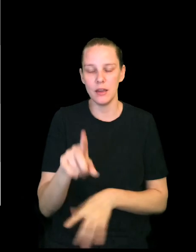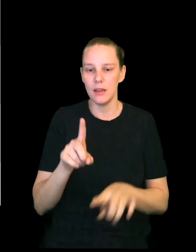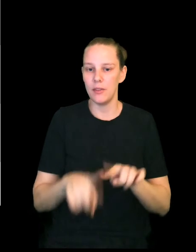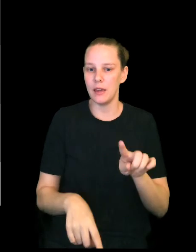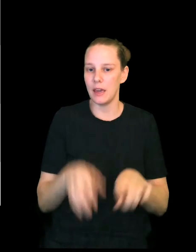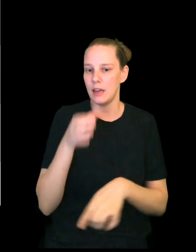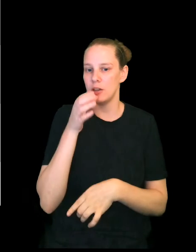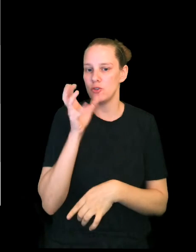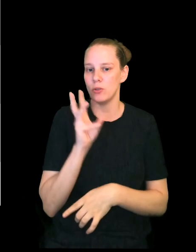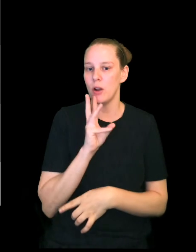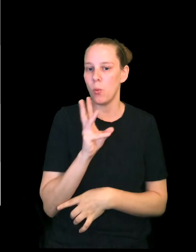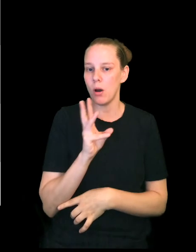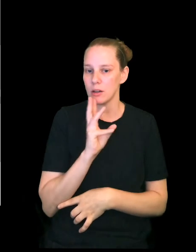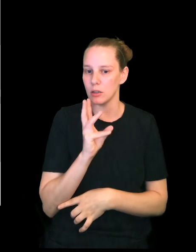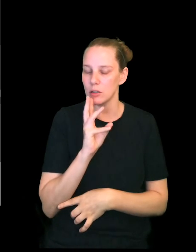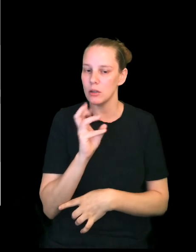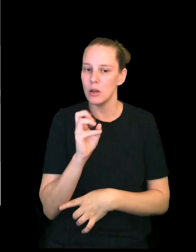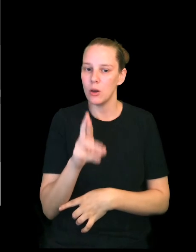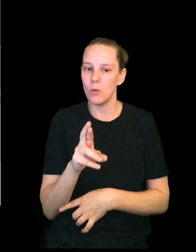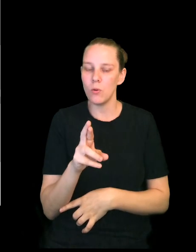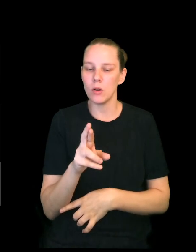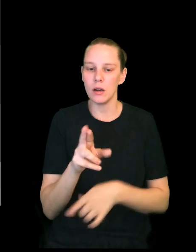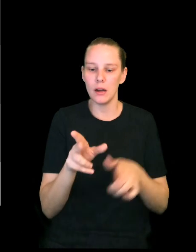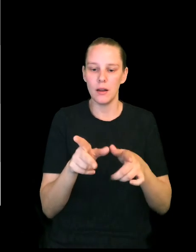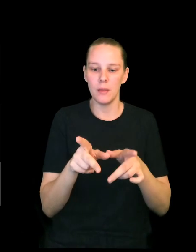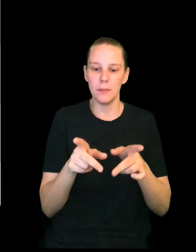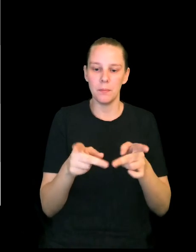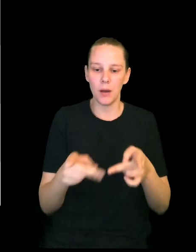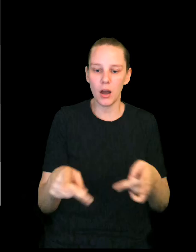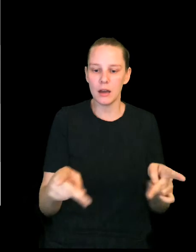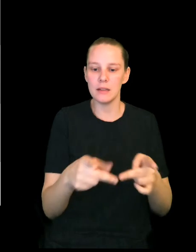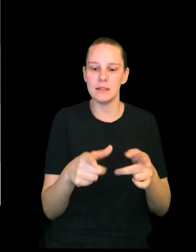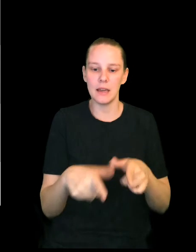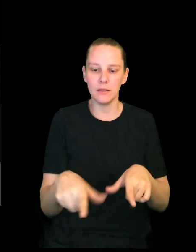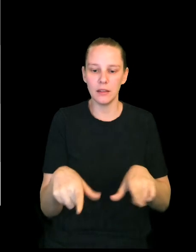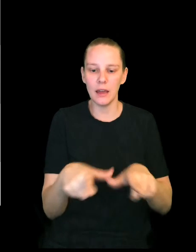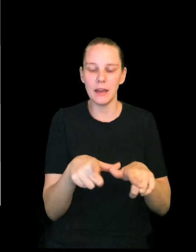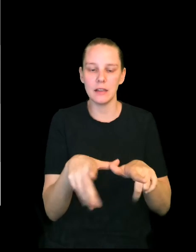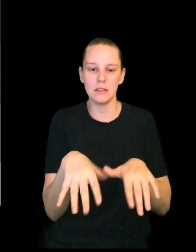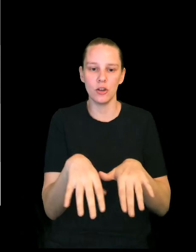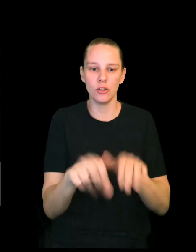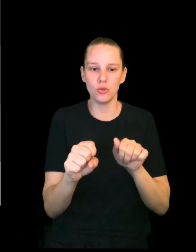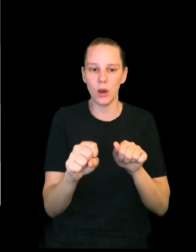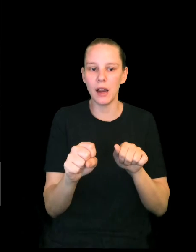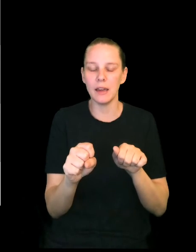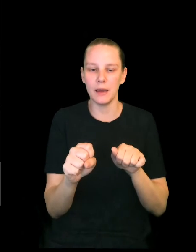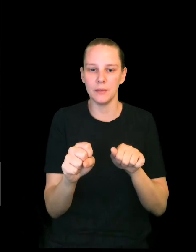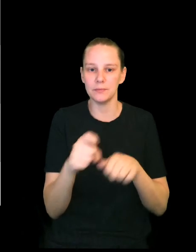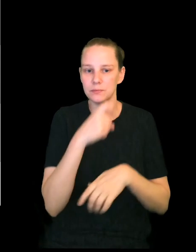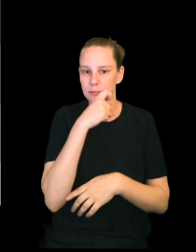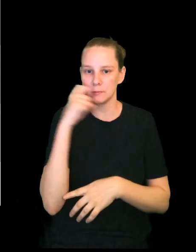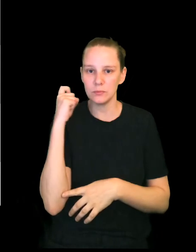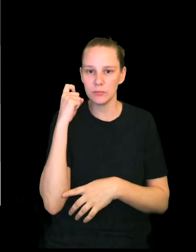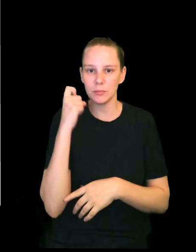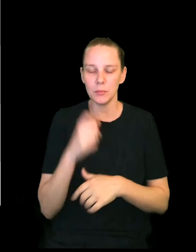area. They can't drink water, or ponds and lakes are